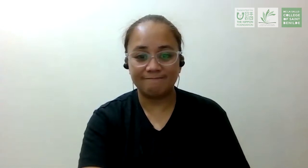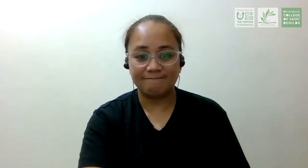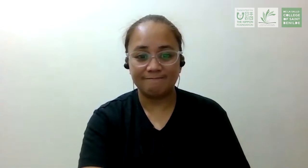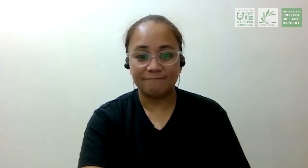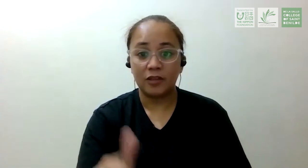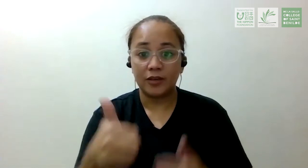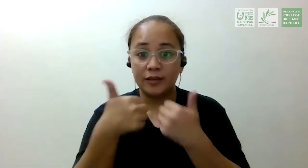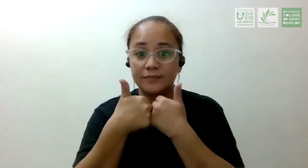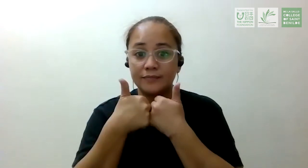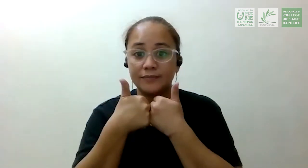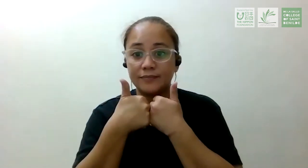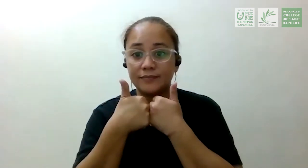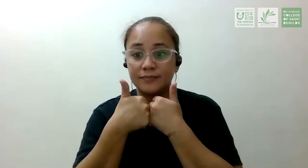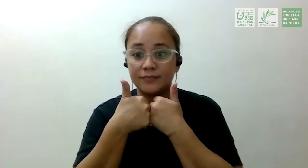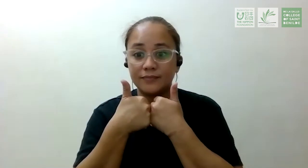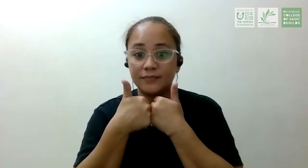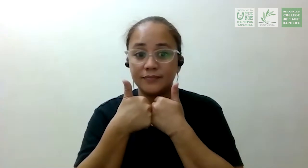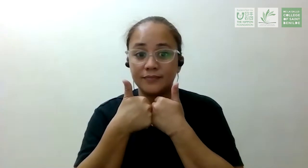Okay.